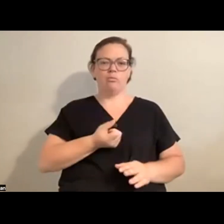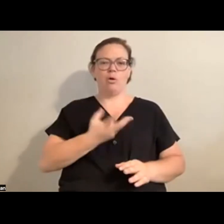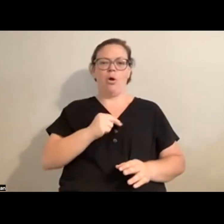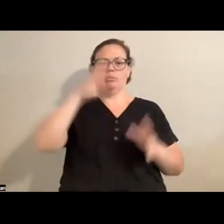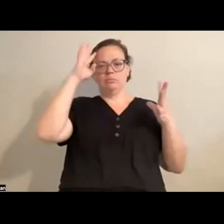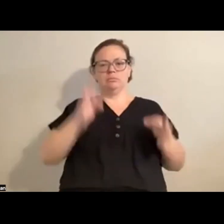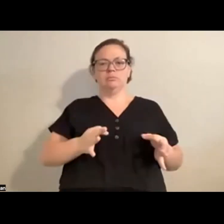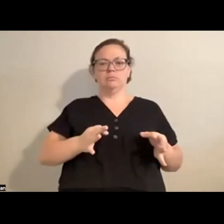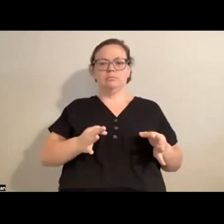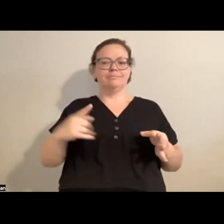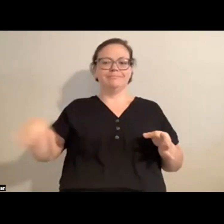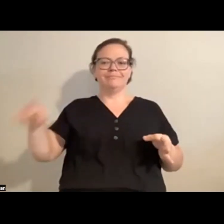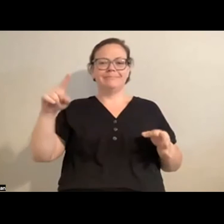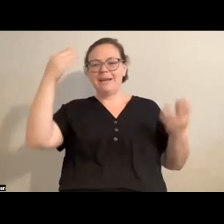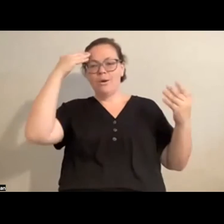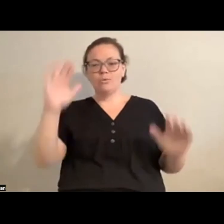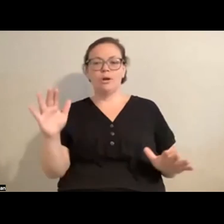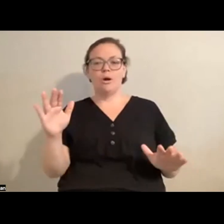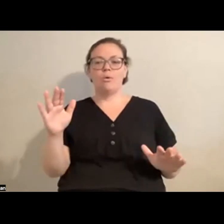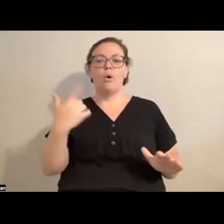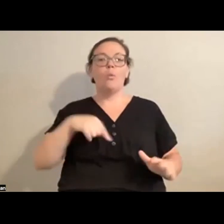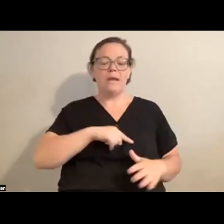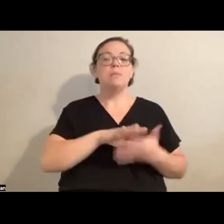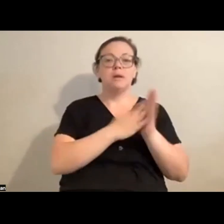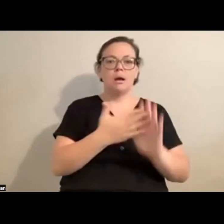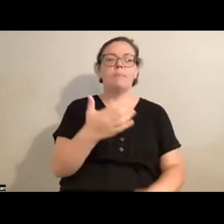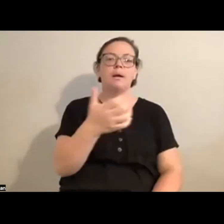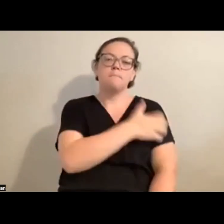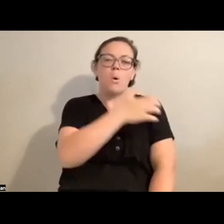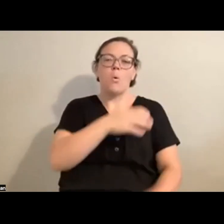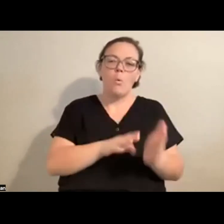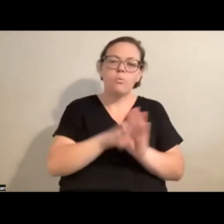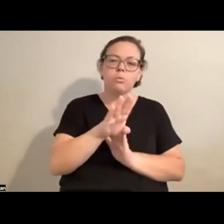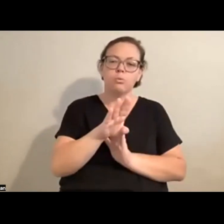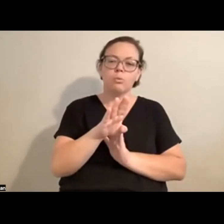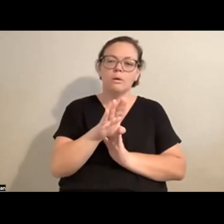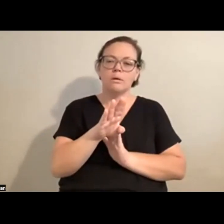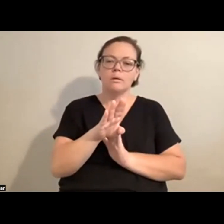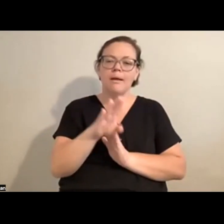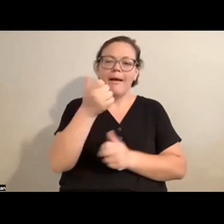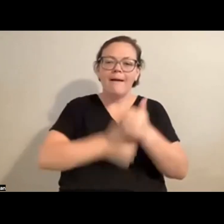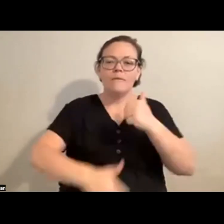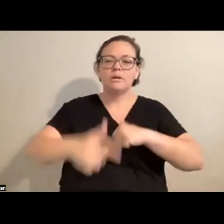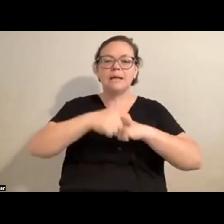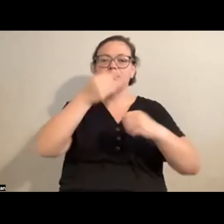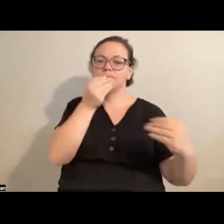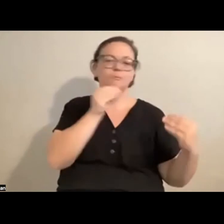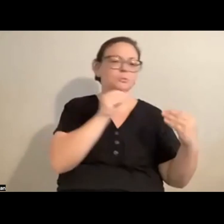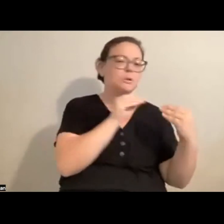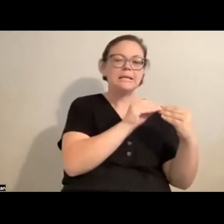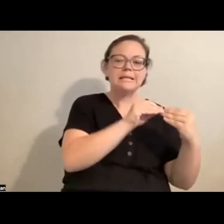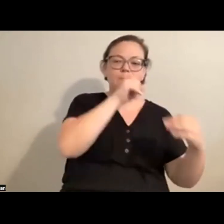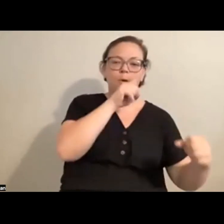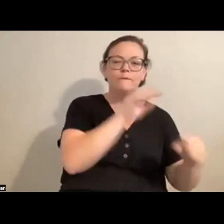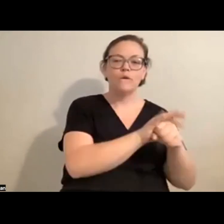hands. They don't know. We are becoming powerful. Every time we kiss, we